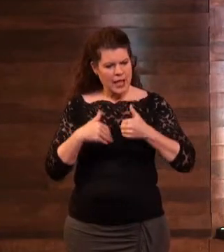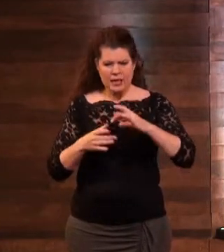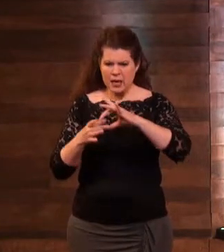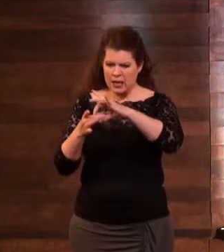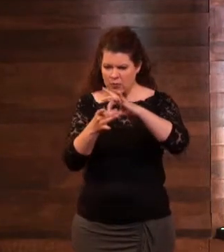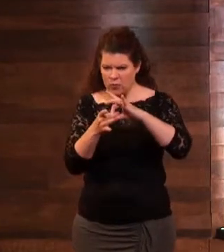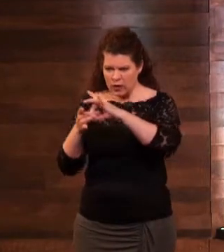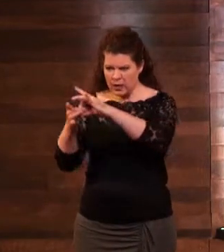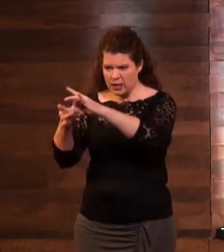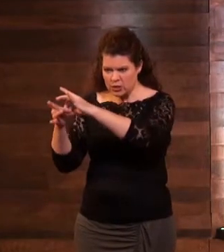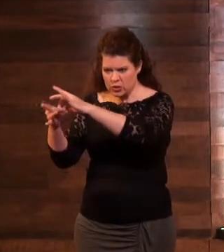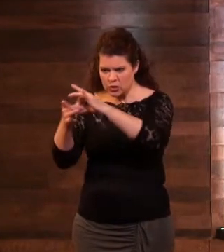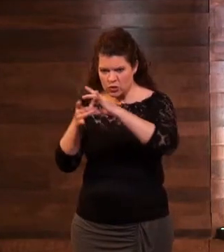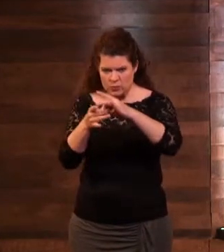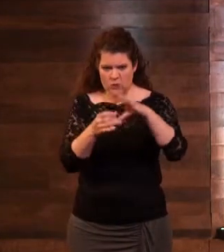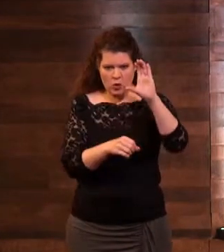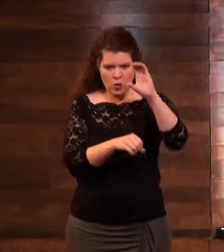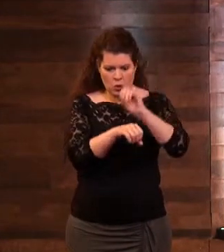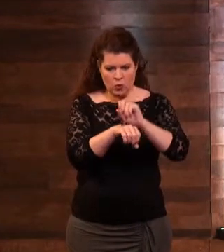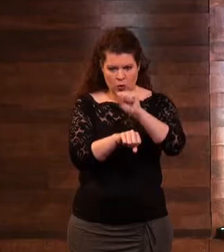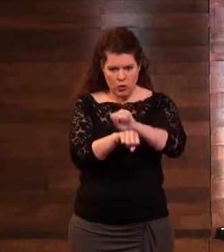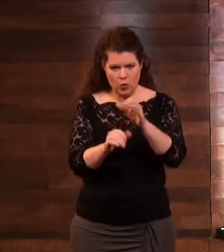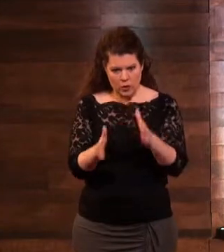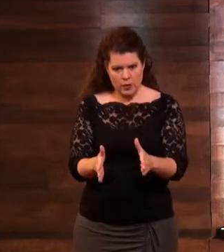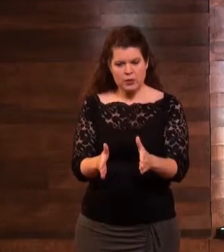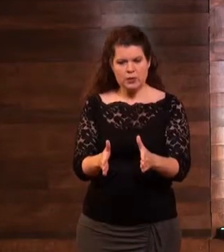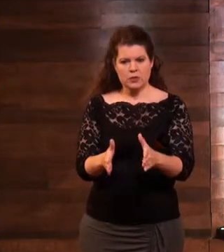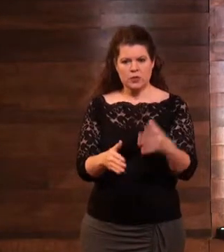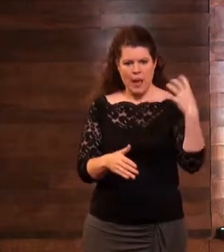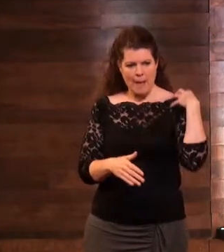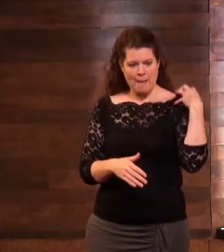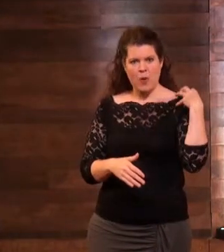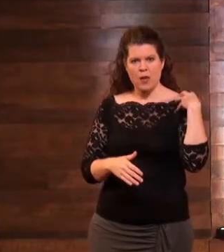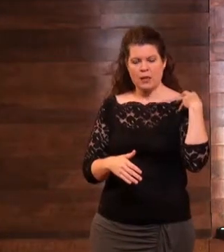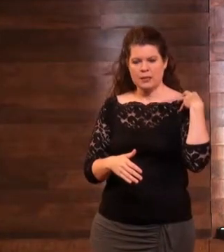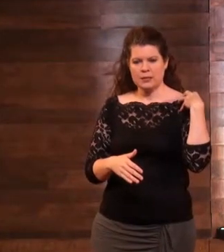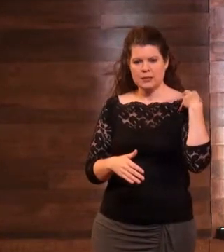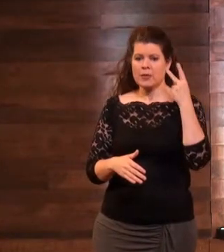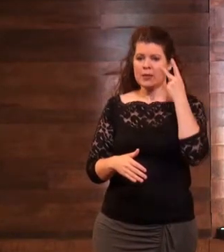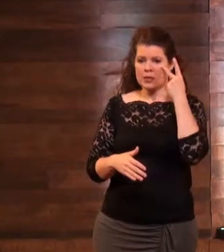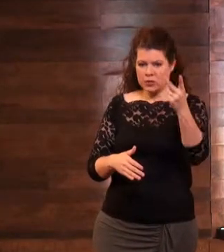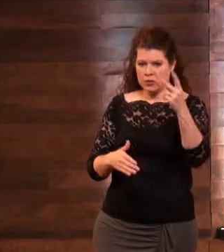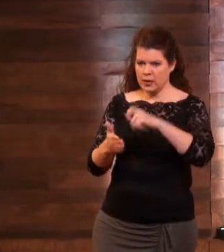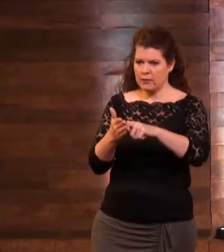boss? It translates to verses 22 through 24.